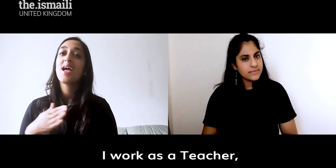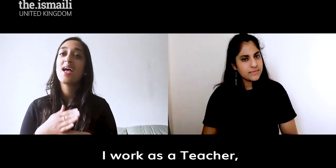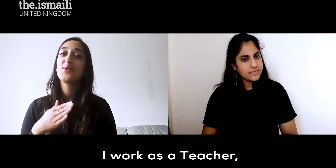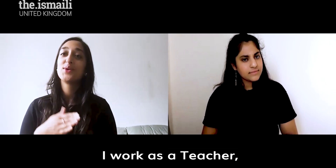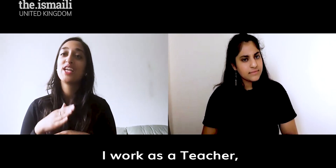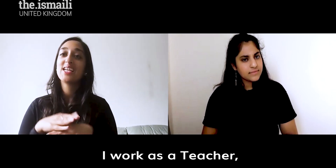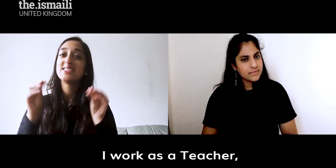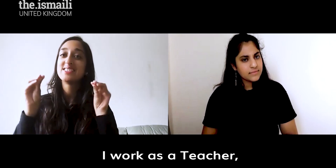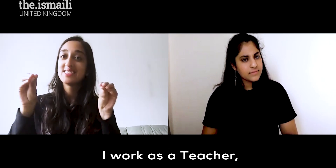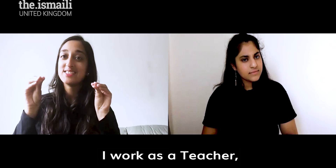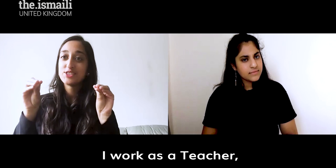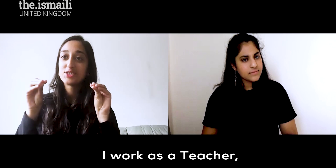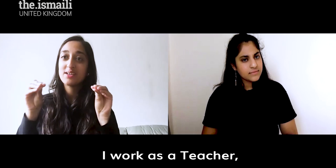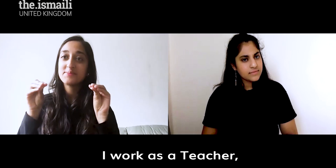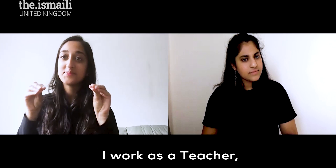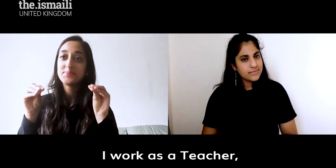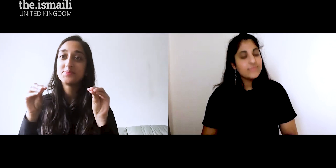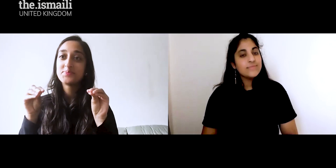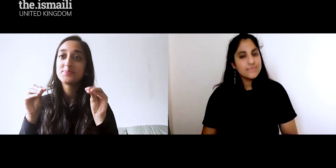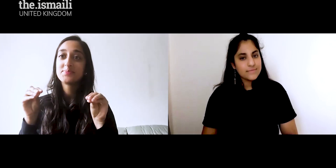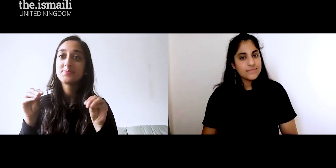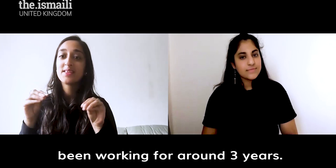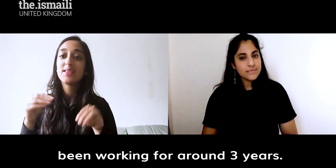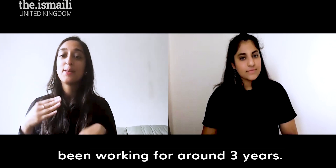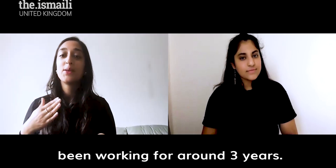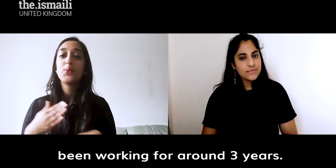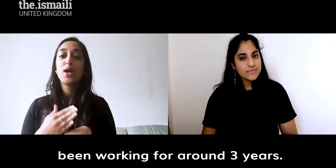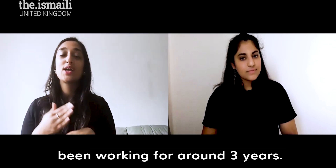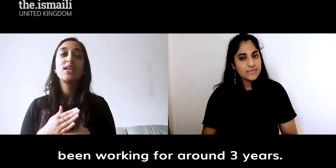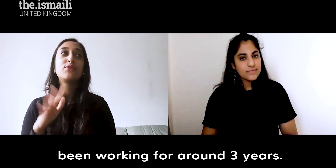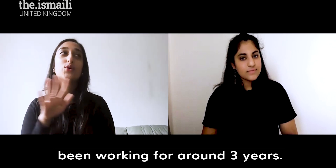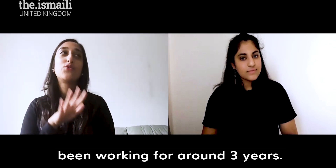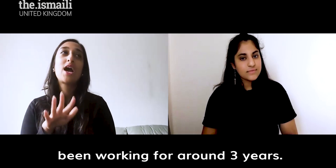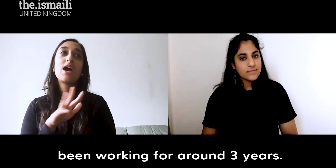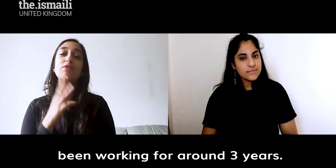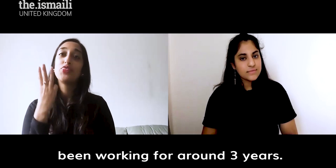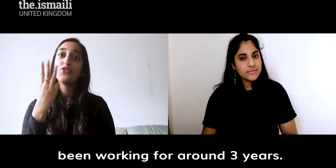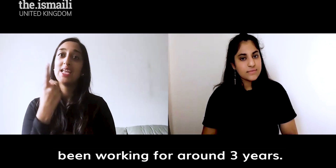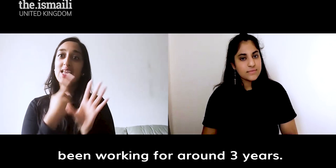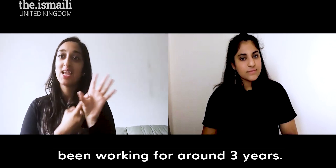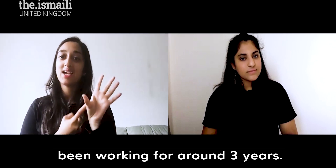I'm as a teacher. Been working for around 3 years.